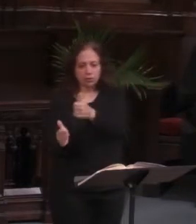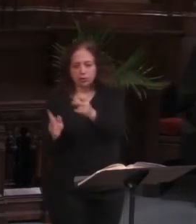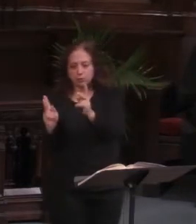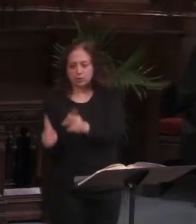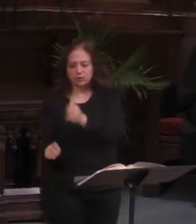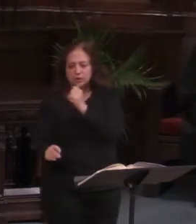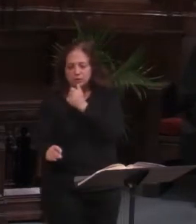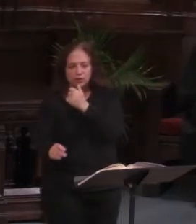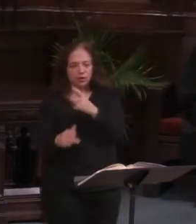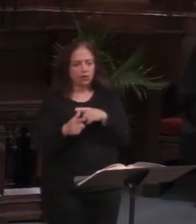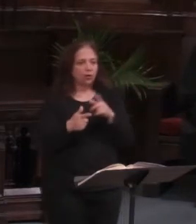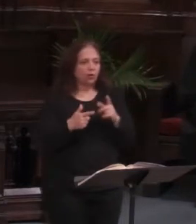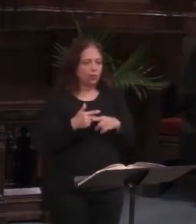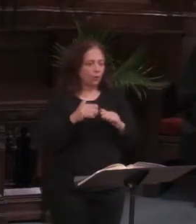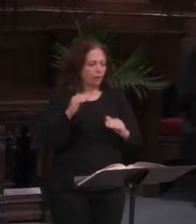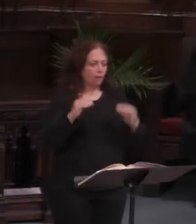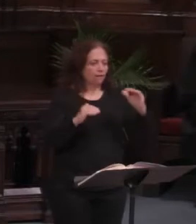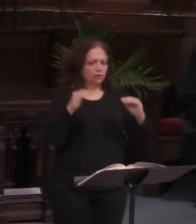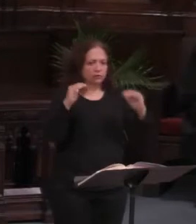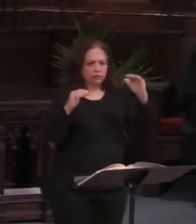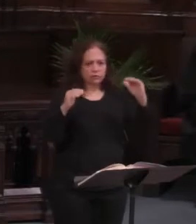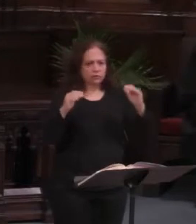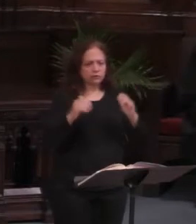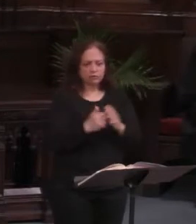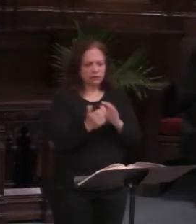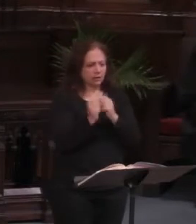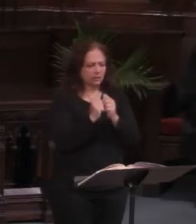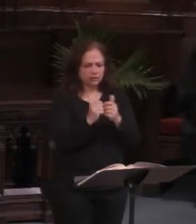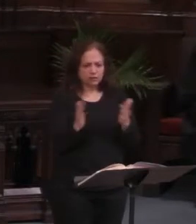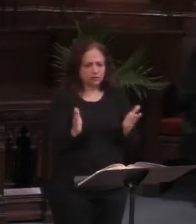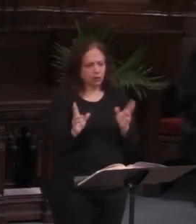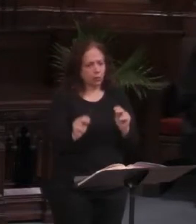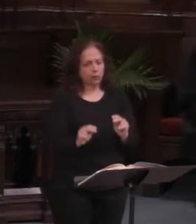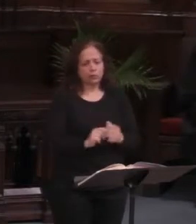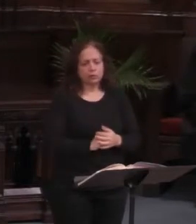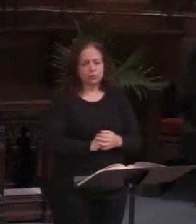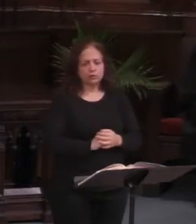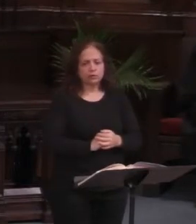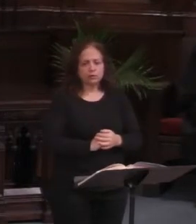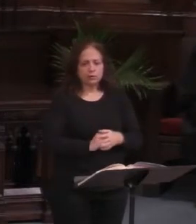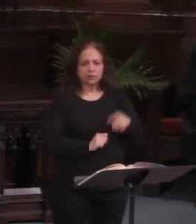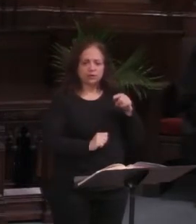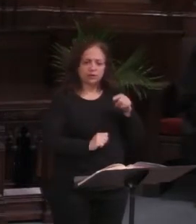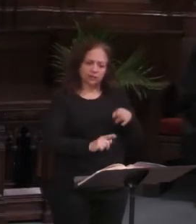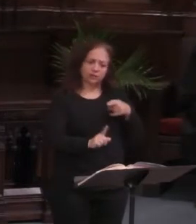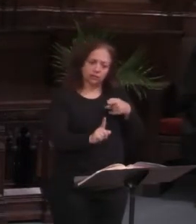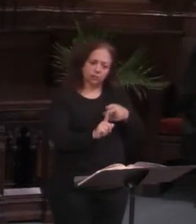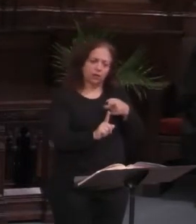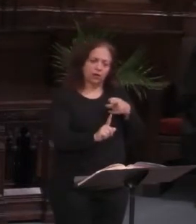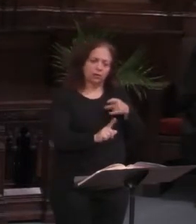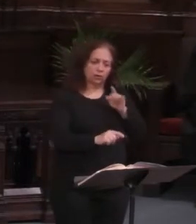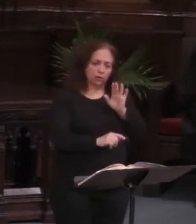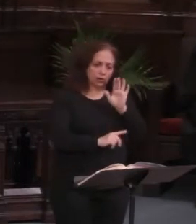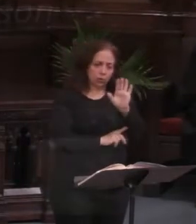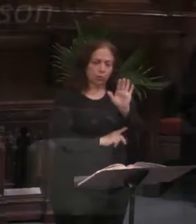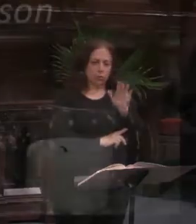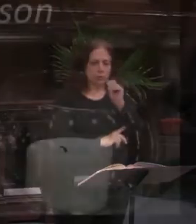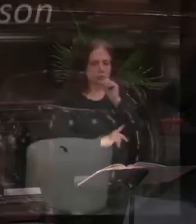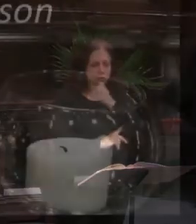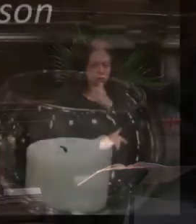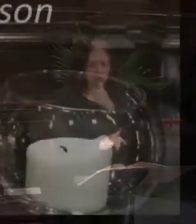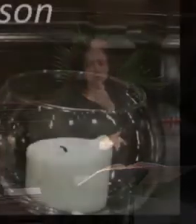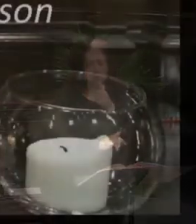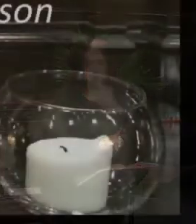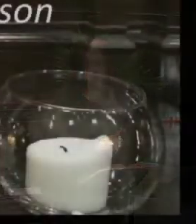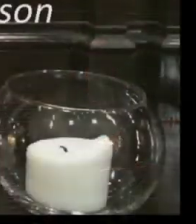grades, or levels. No, it's about your suffering. It's